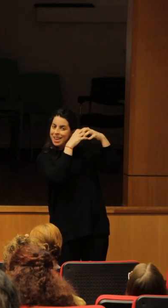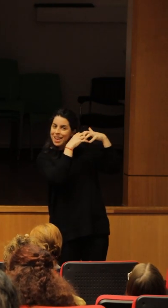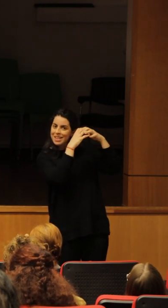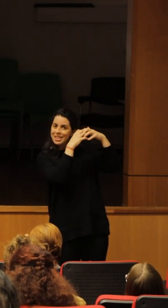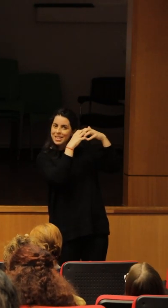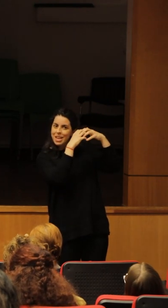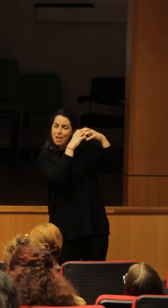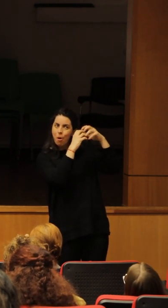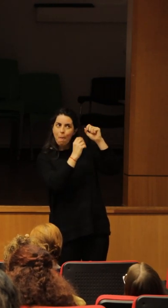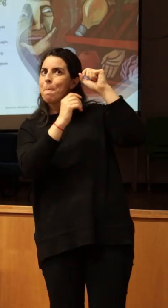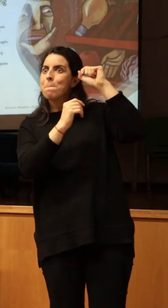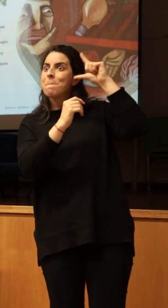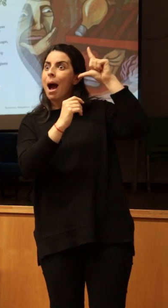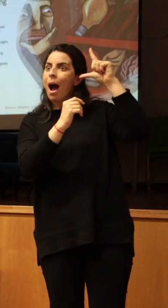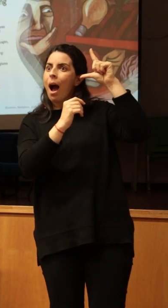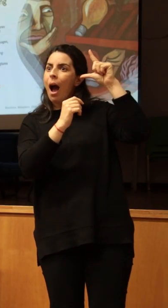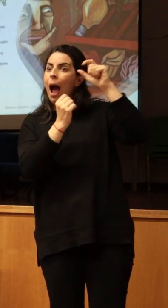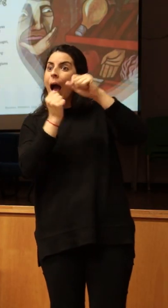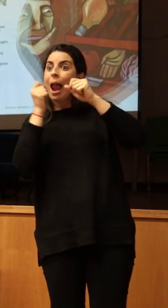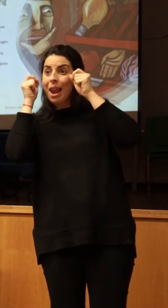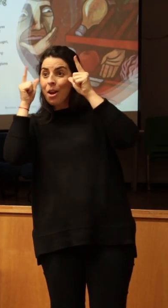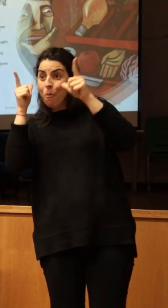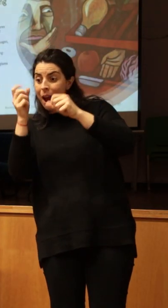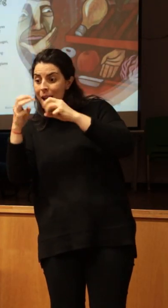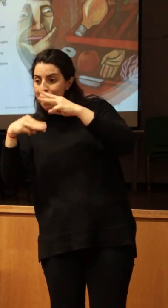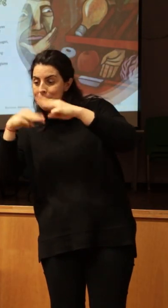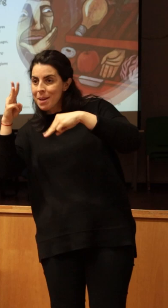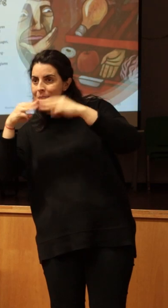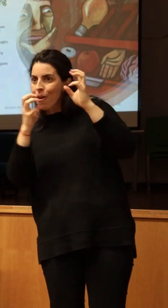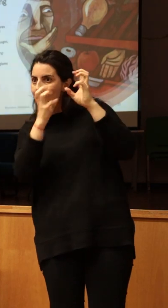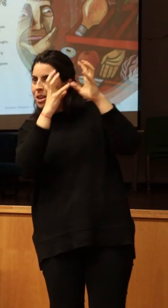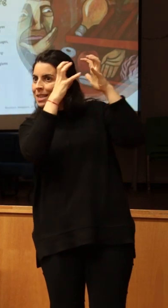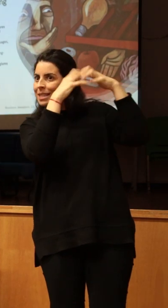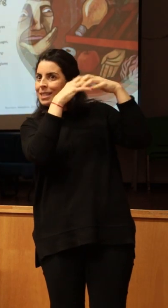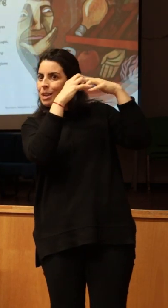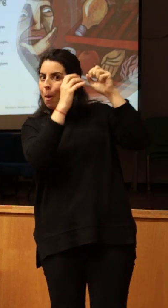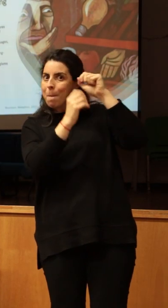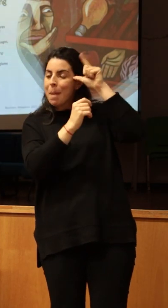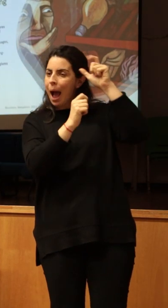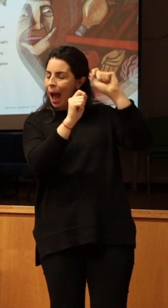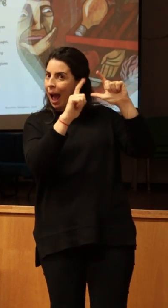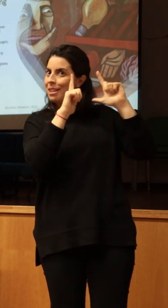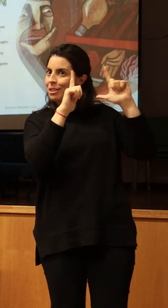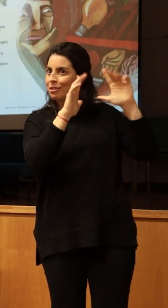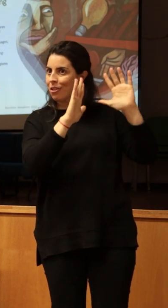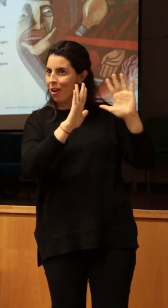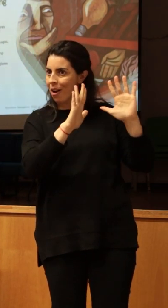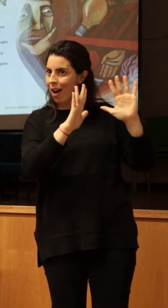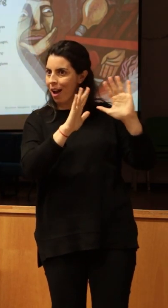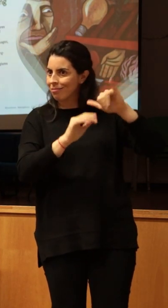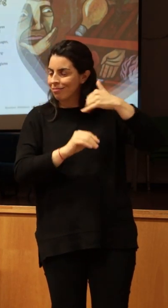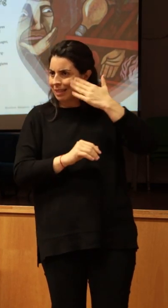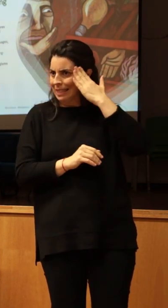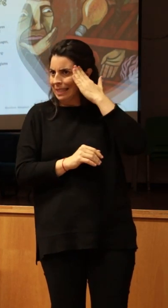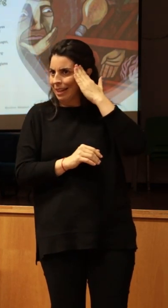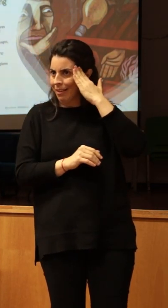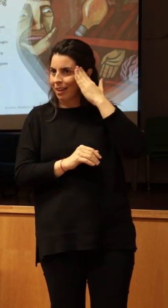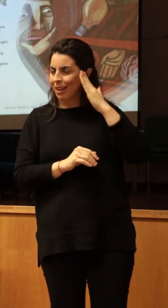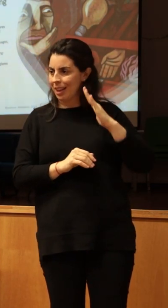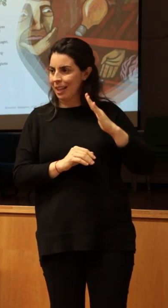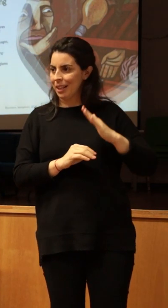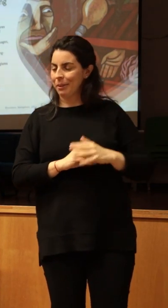se activa cuando uno usa el lenguaje metafórico. Clyde might say, I feel like I'm hitting the wall. I feel like